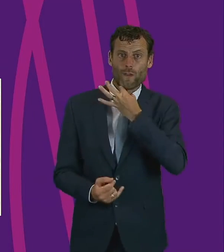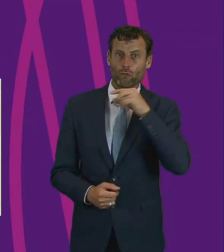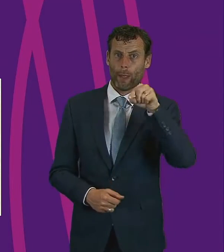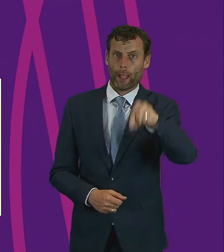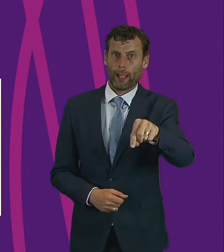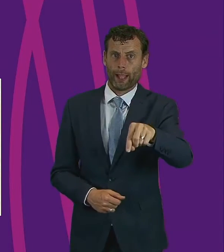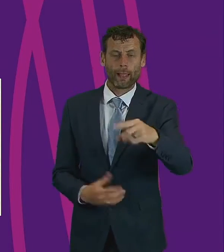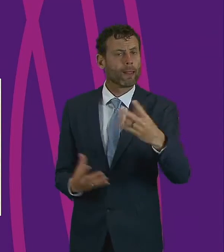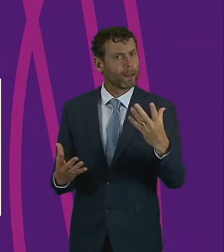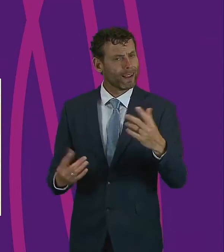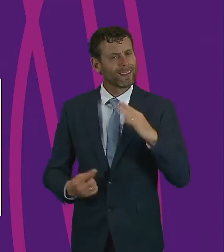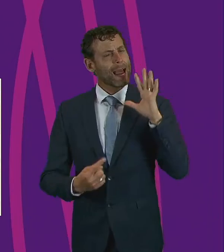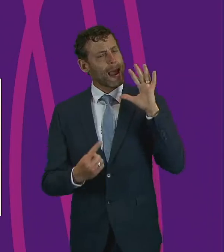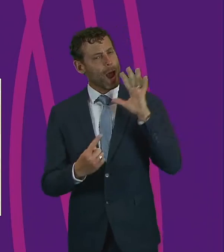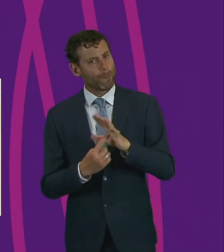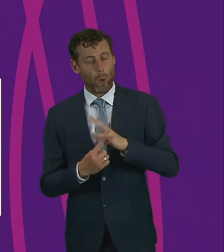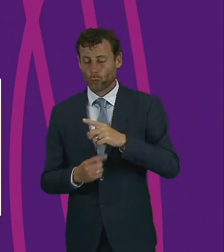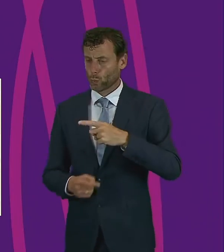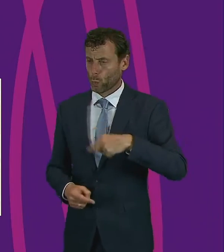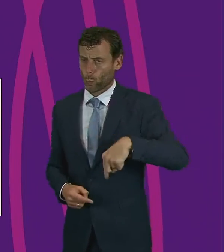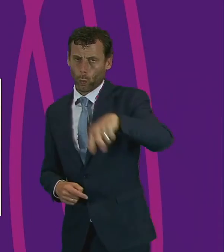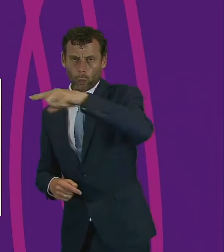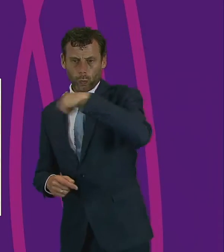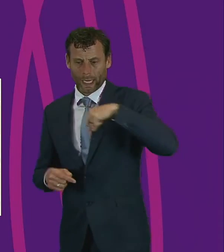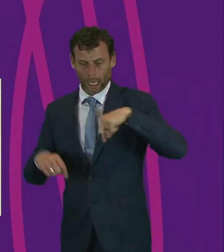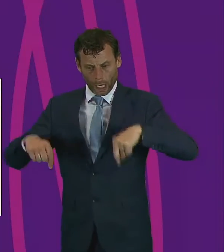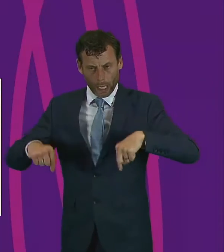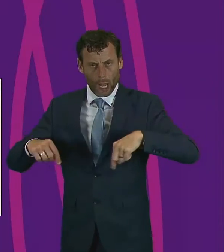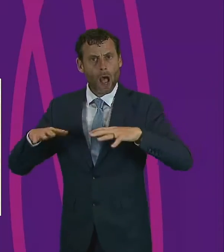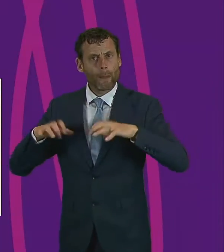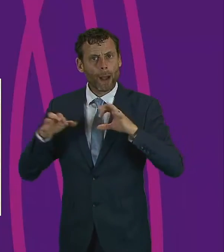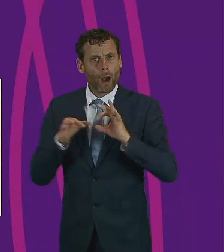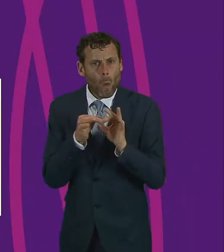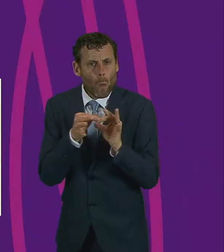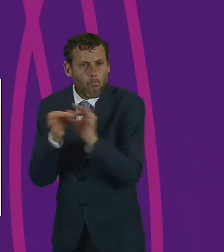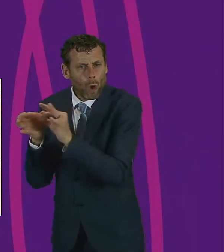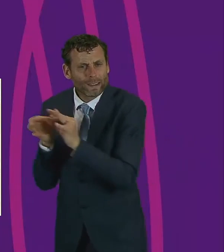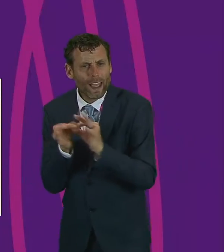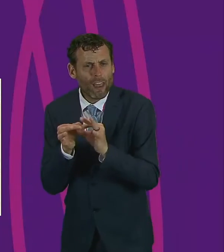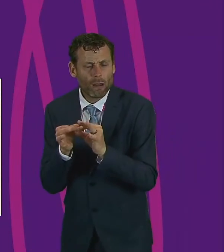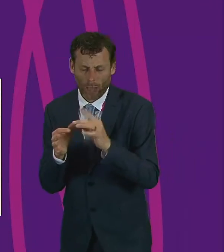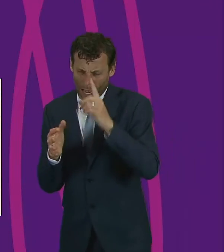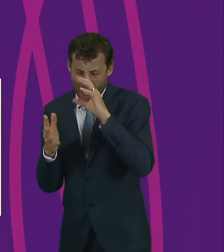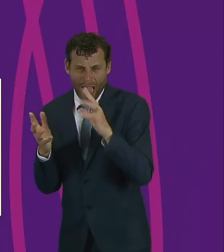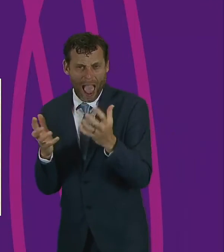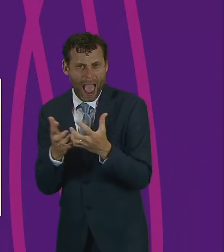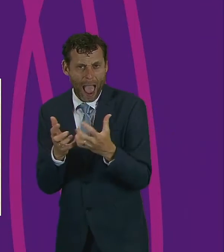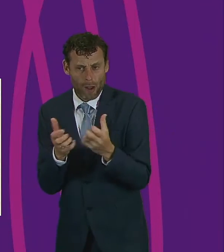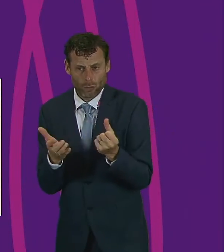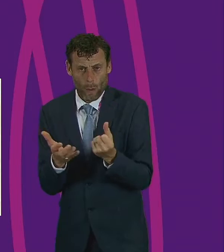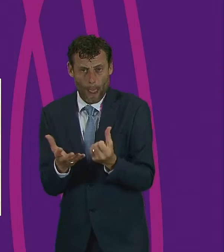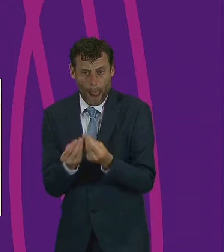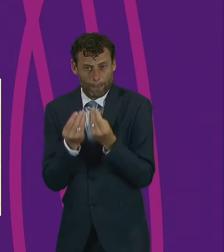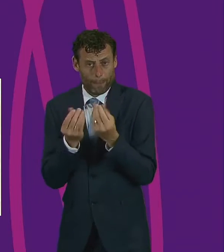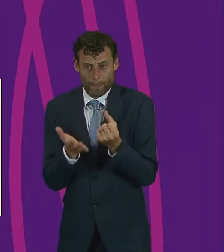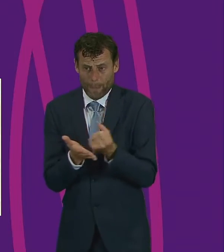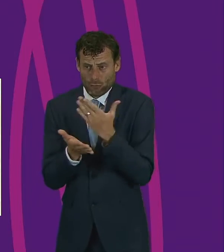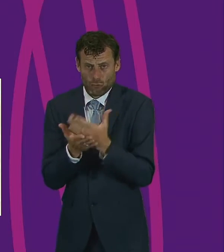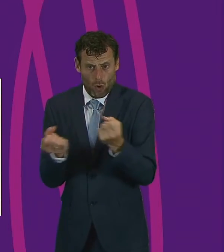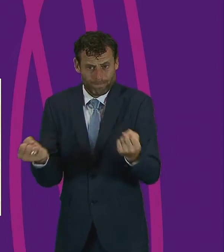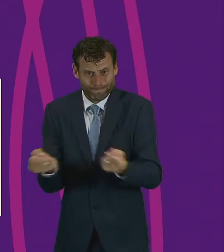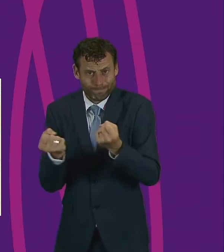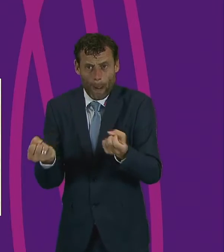to develop responses that mitigate those impacts and to begin to build the foundations for a better future. The